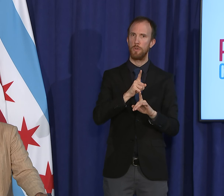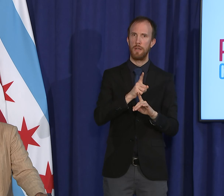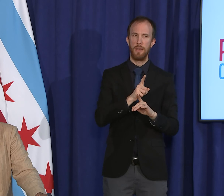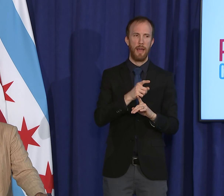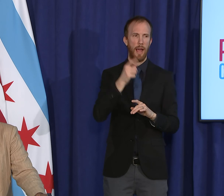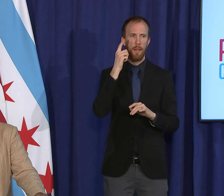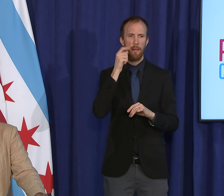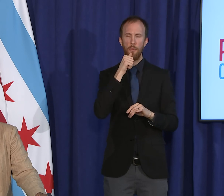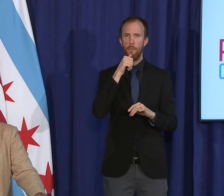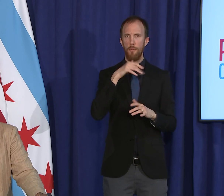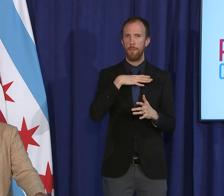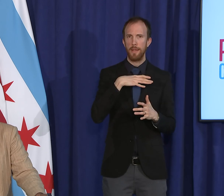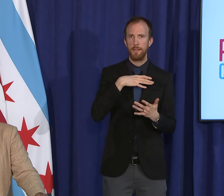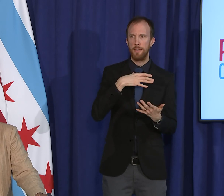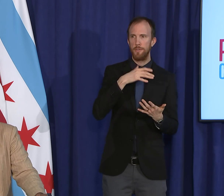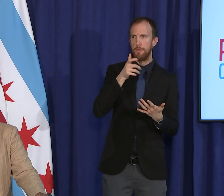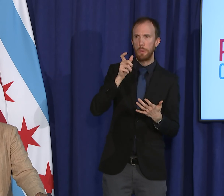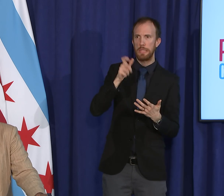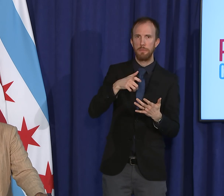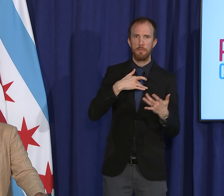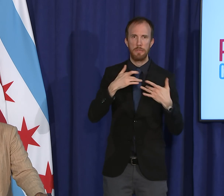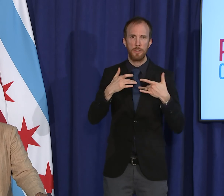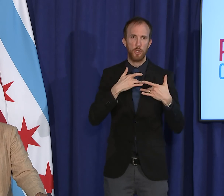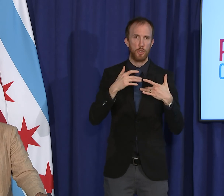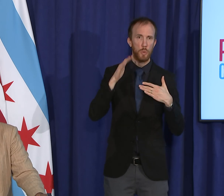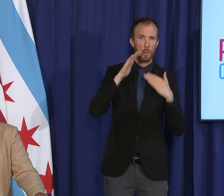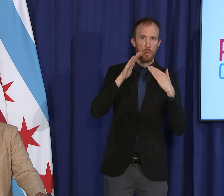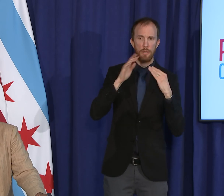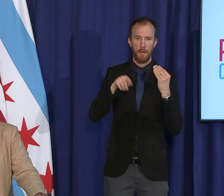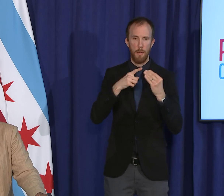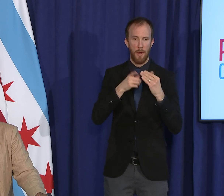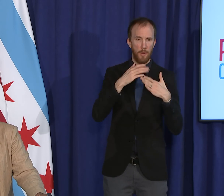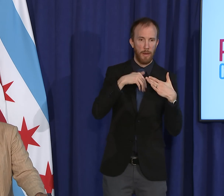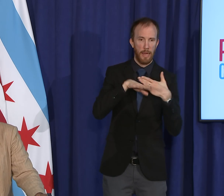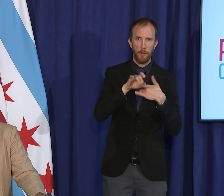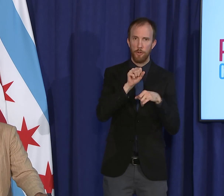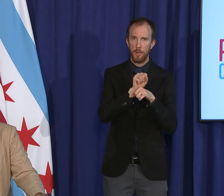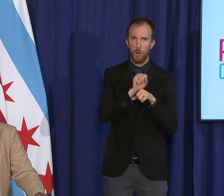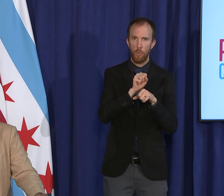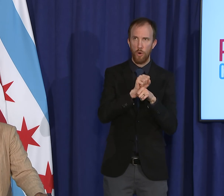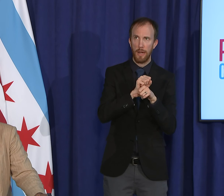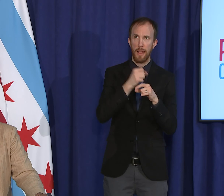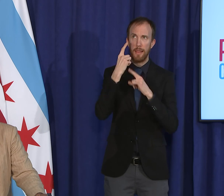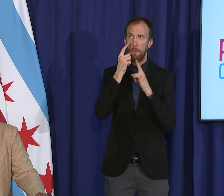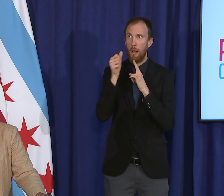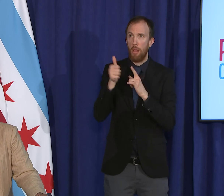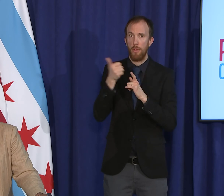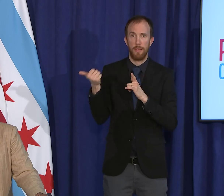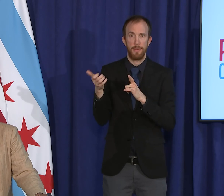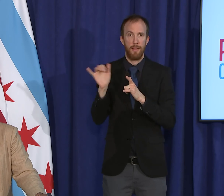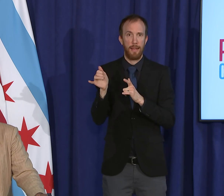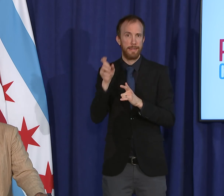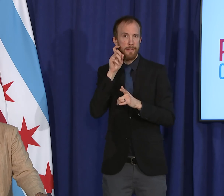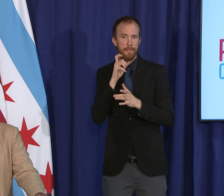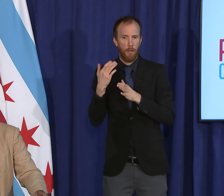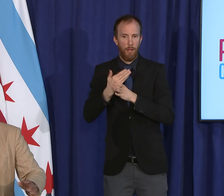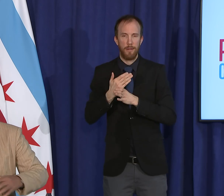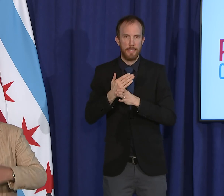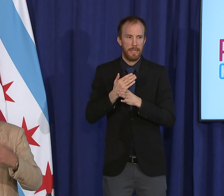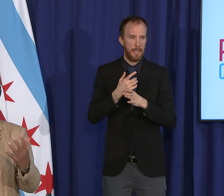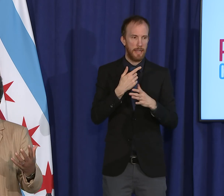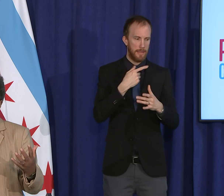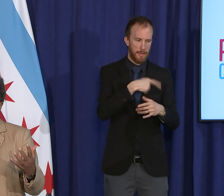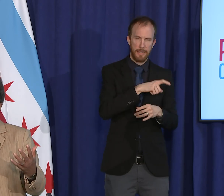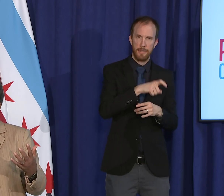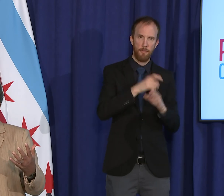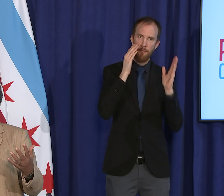worry about going into her workplace to do anything other than do a good job. And doing a good job shouldn't be measured by